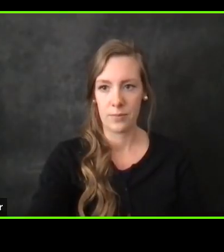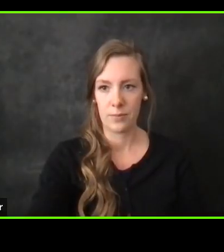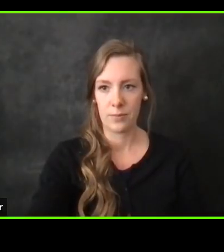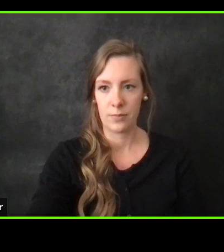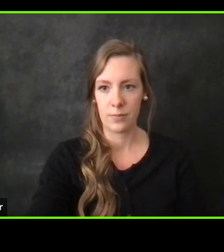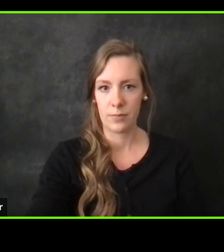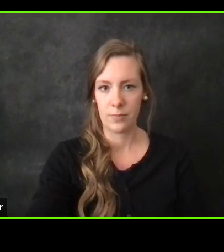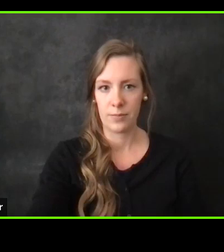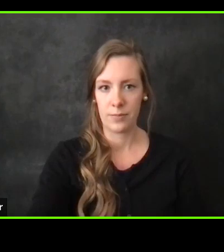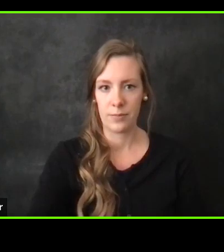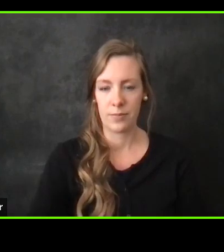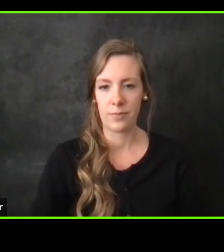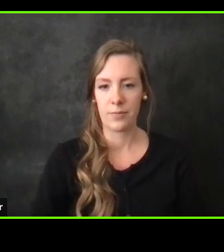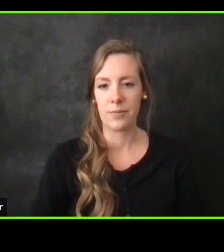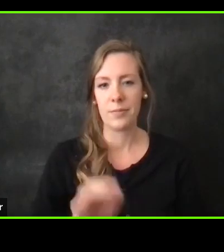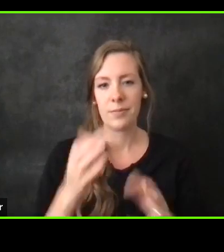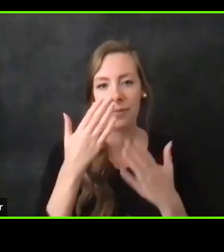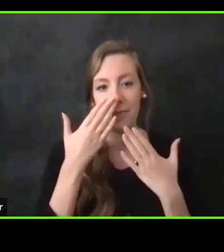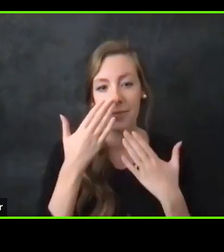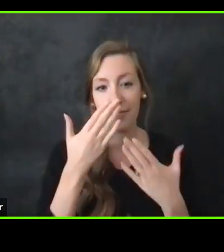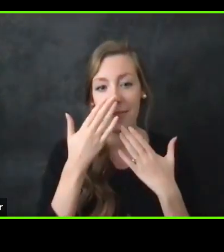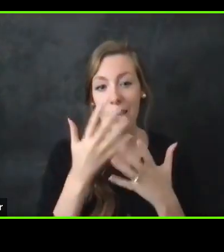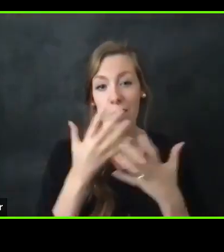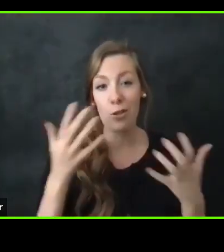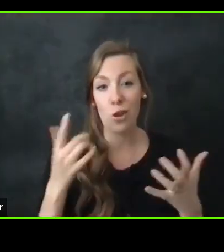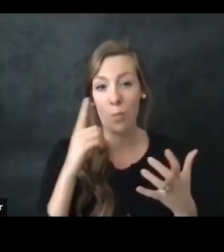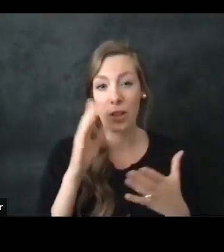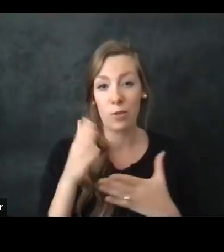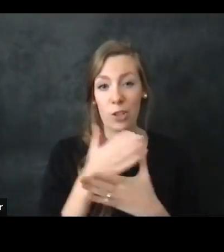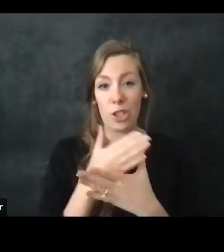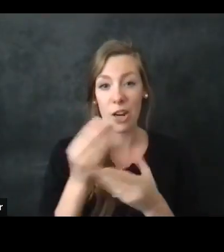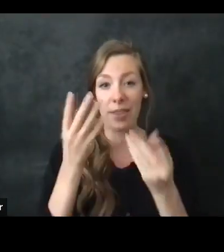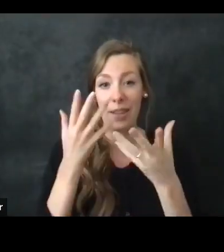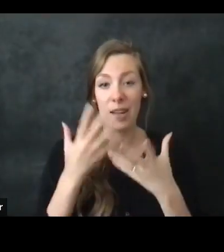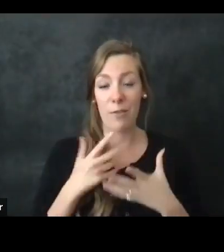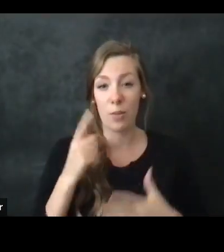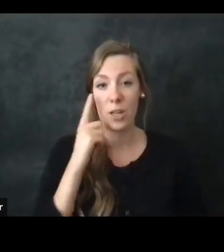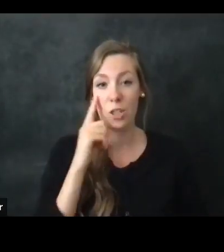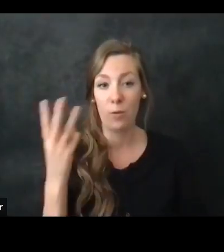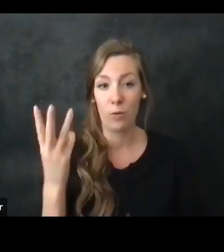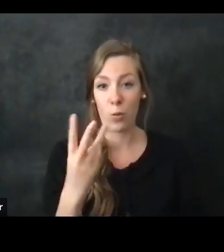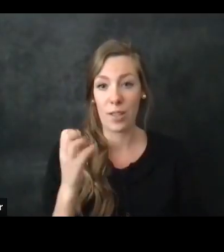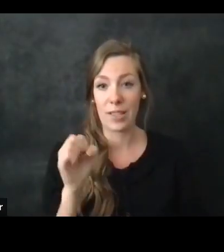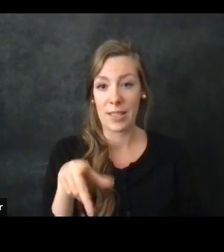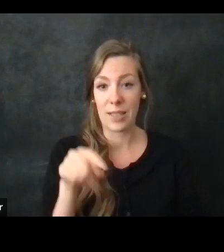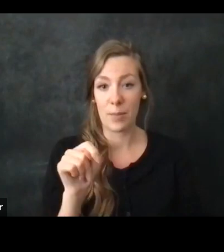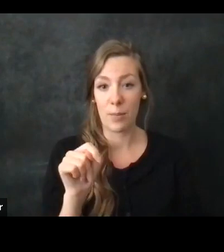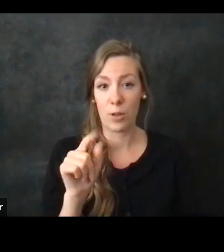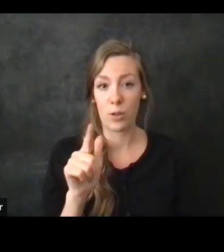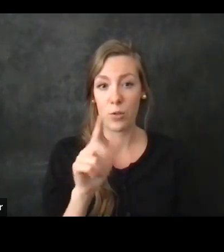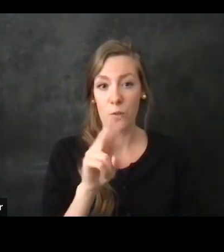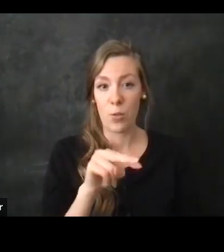Great, thank you all for sharing this important information as part of our COVID update for Wednesday, September 22nd.